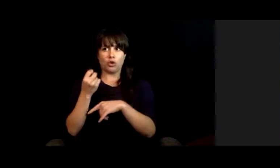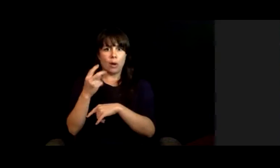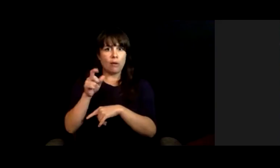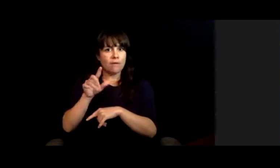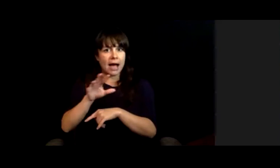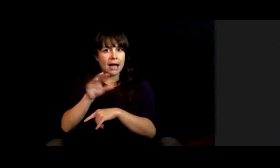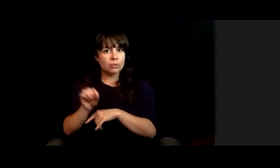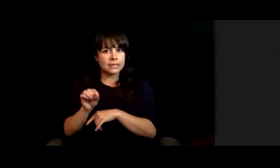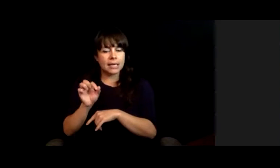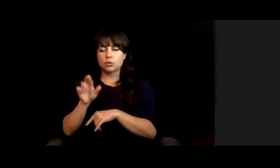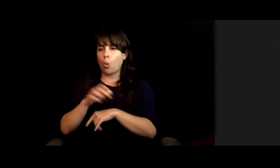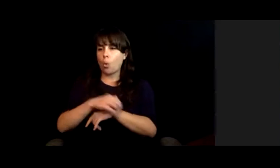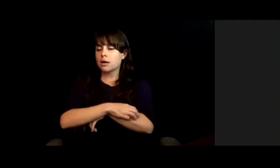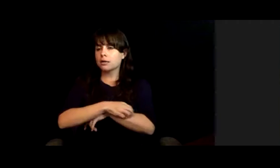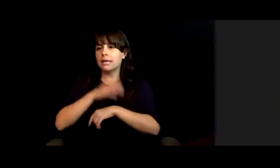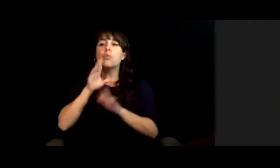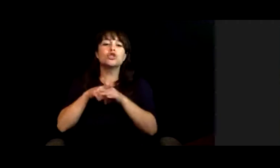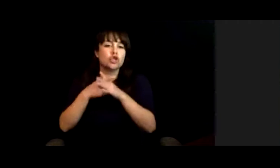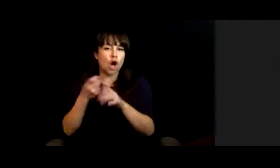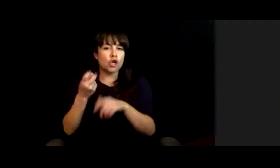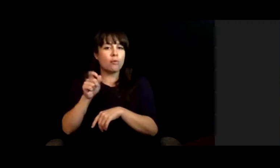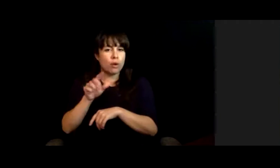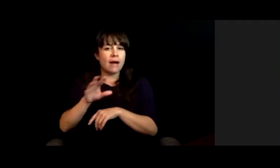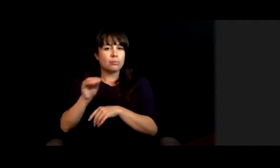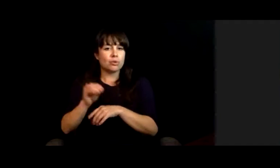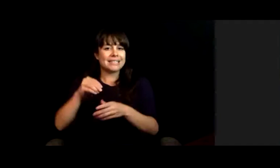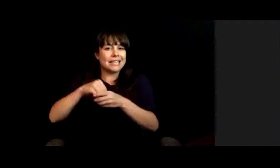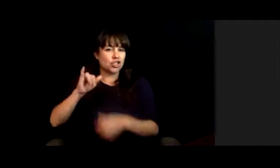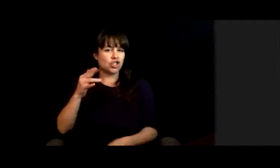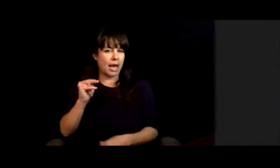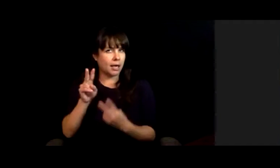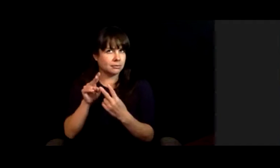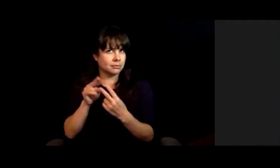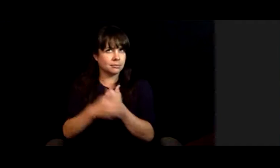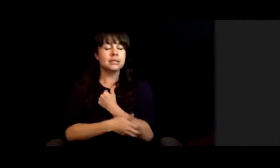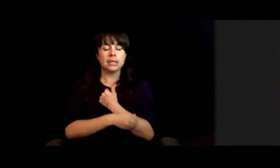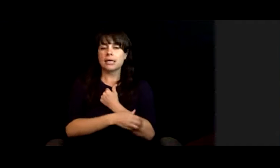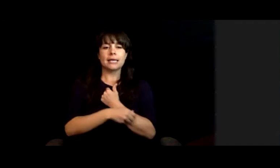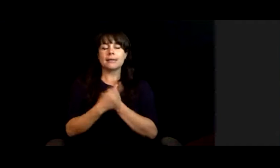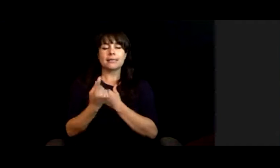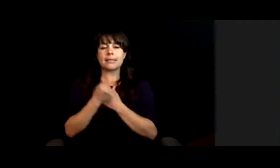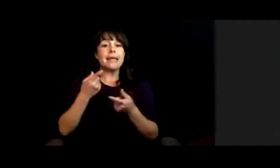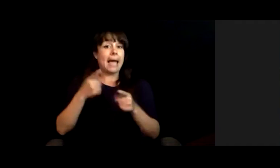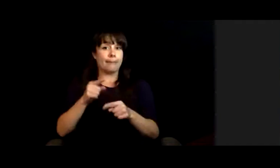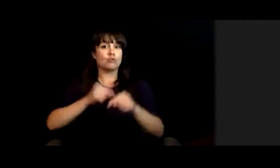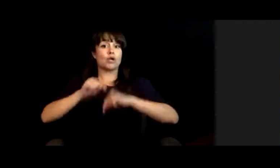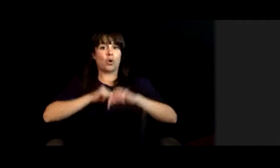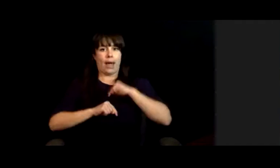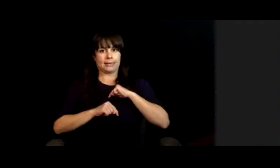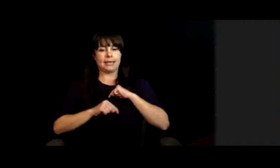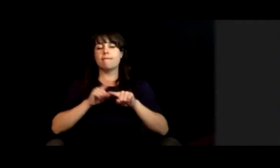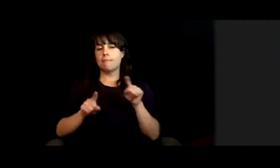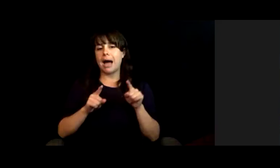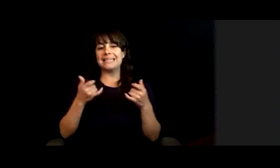goes into effect in January at 12.5. And I'm not sure. I remember we did something retroactively, but Delegate Sickles, who's going to